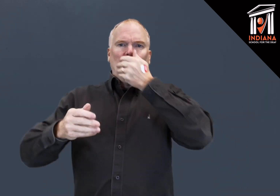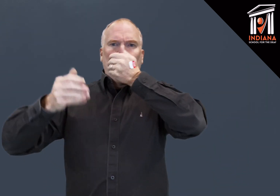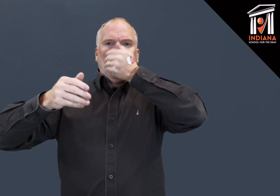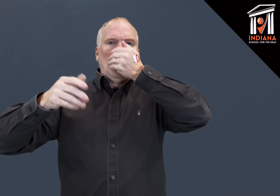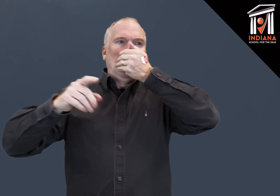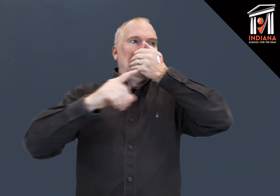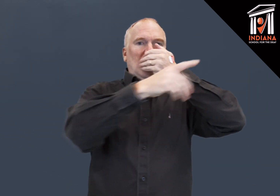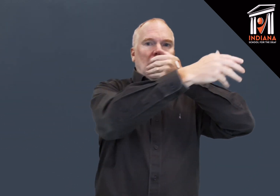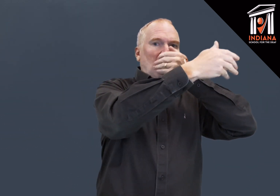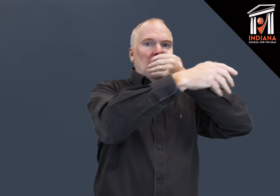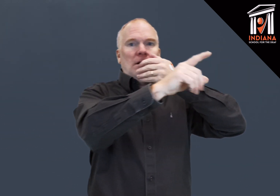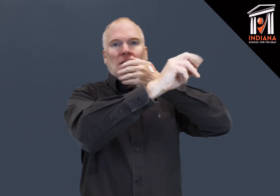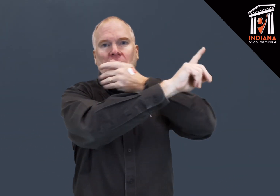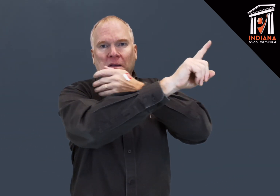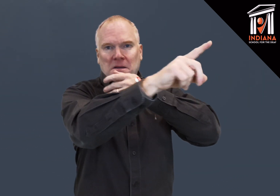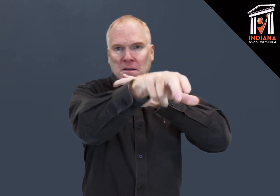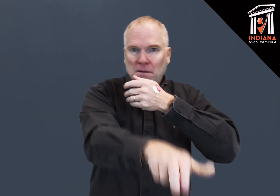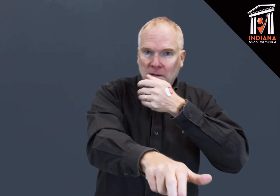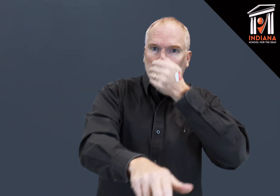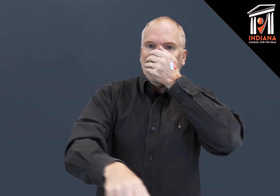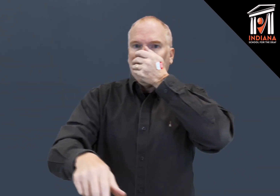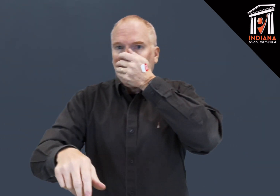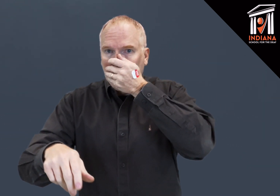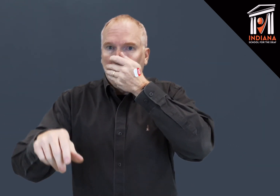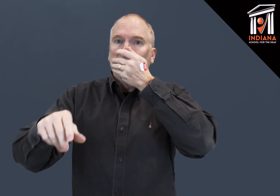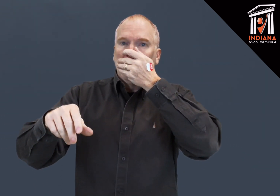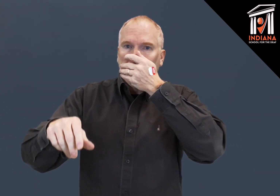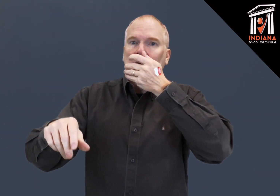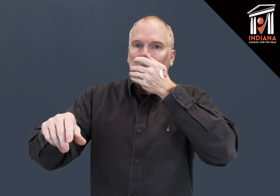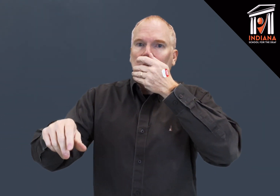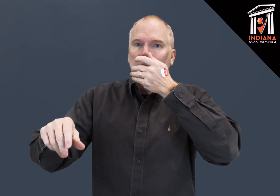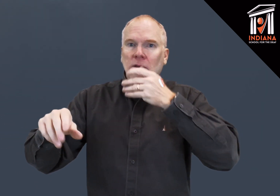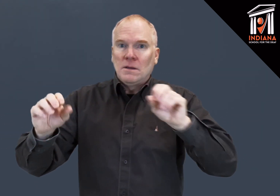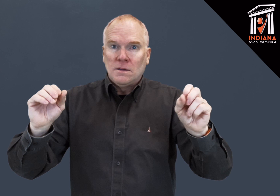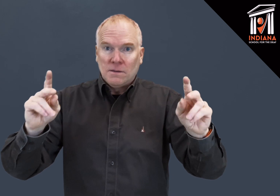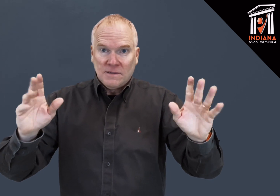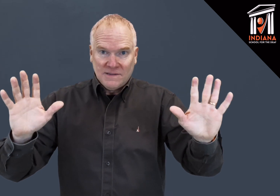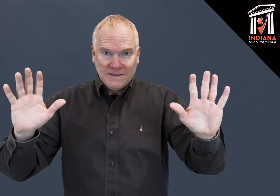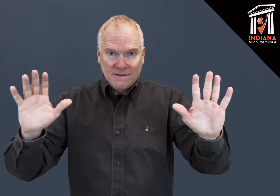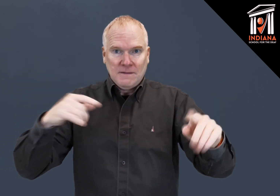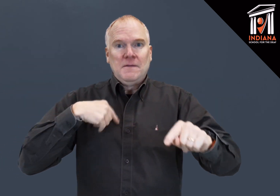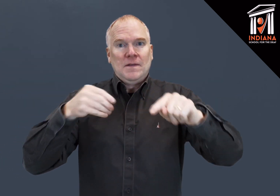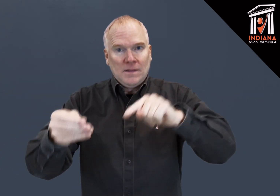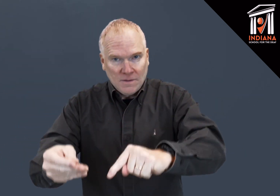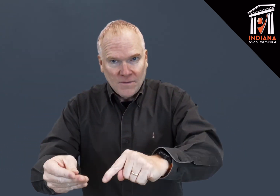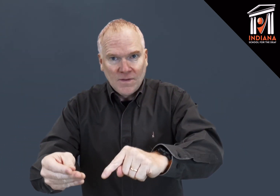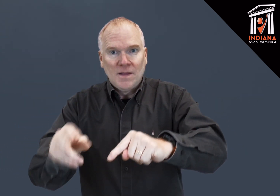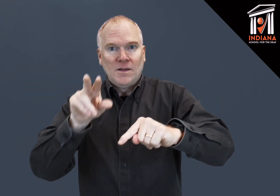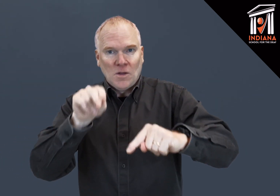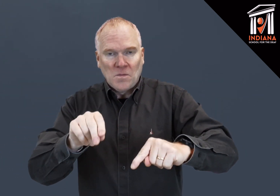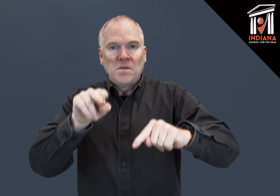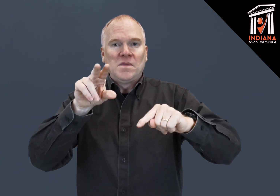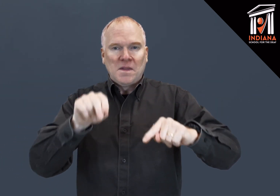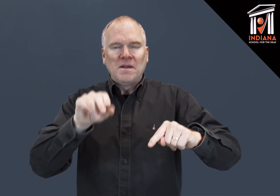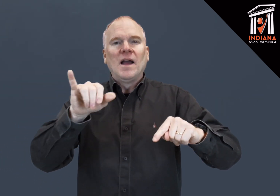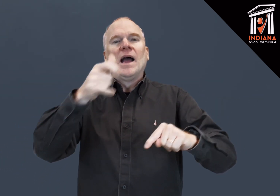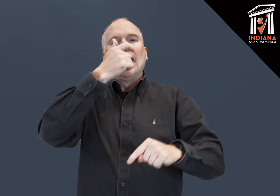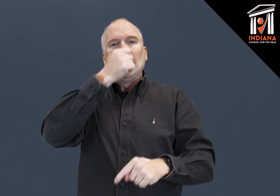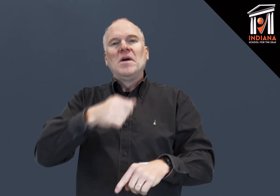different questions and answered no, no, no, no, no with her in my eyesight. So she knew the answers were no. So she settled down. She wandered